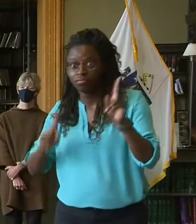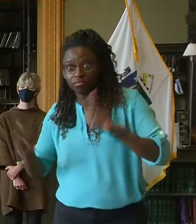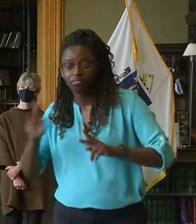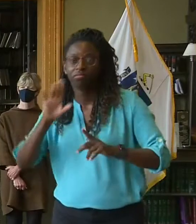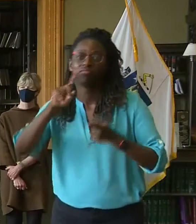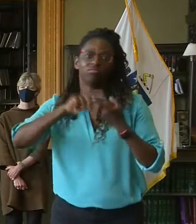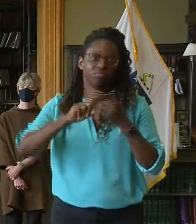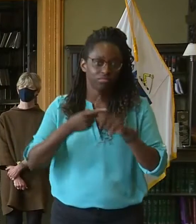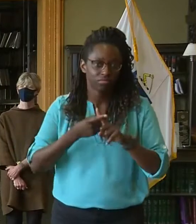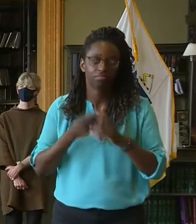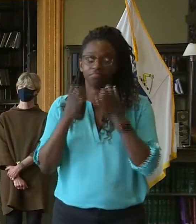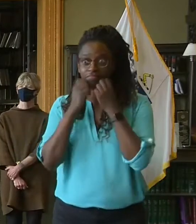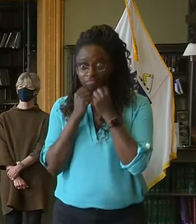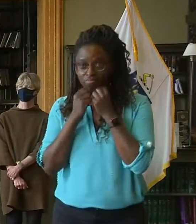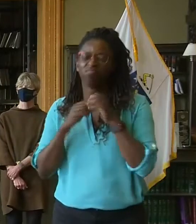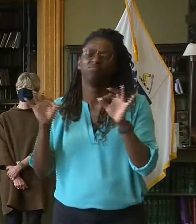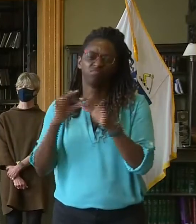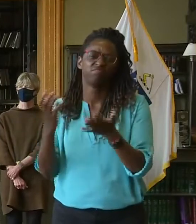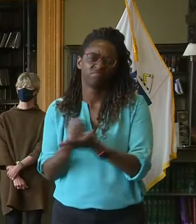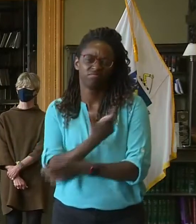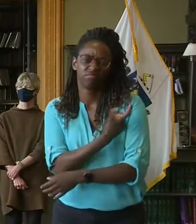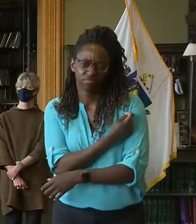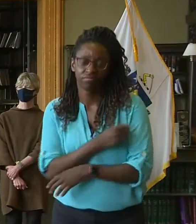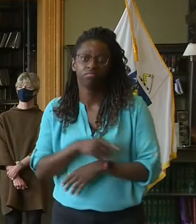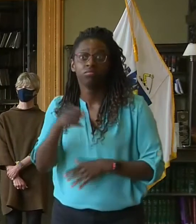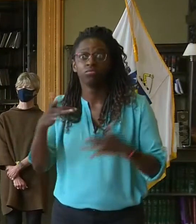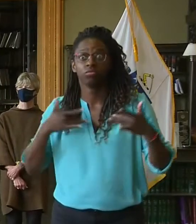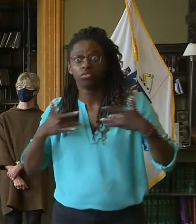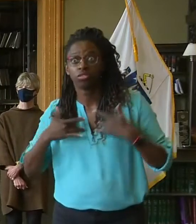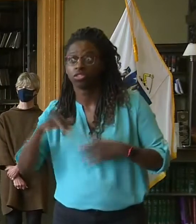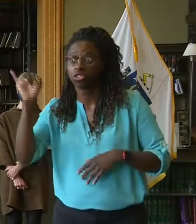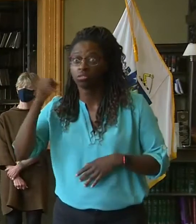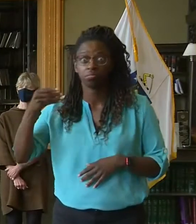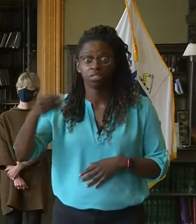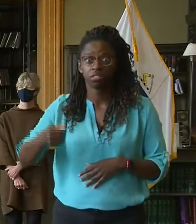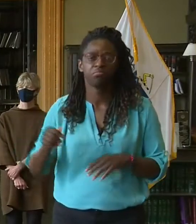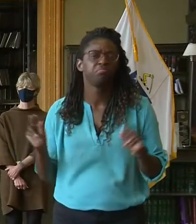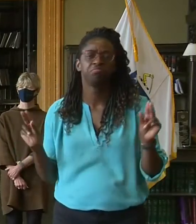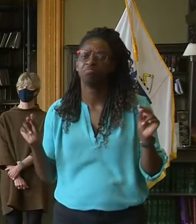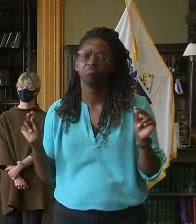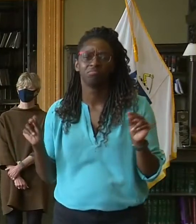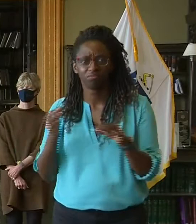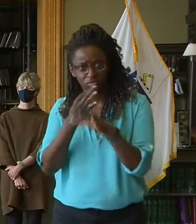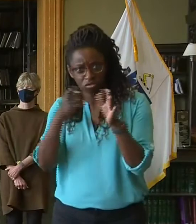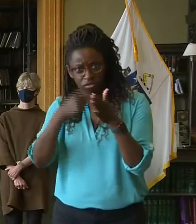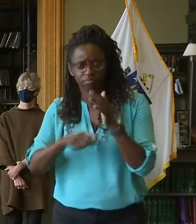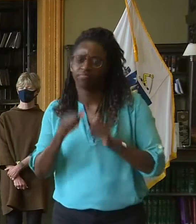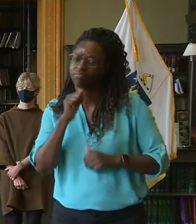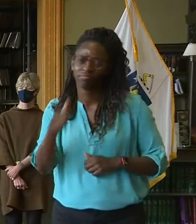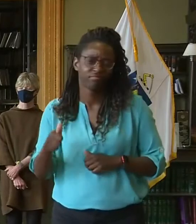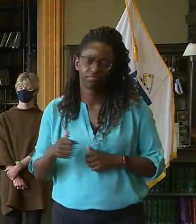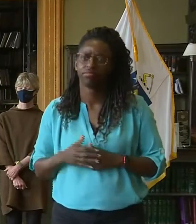are over 900 vaccine clinics across Massachusetts, and they're widely available, and there's no wait.